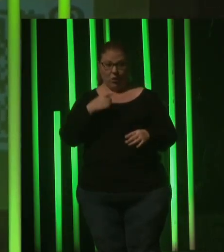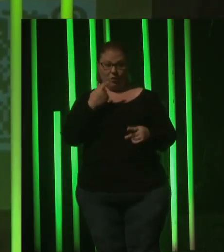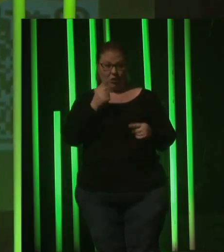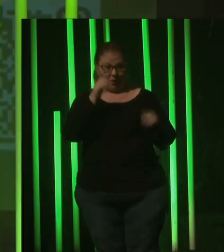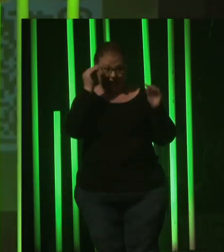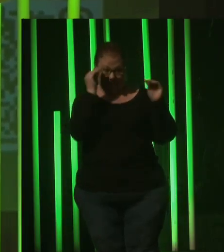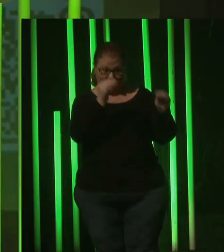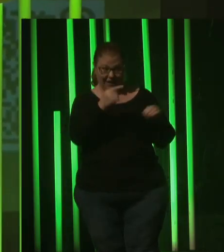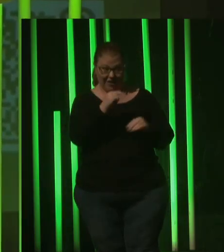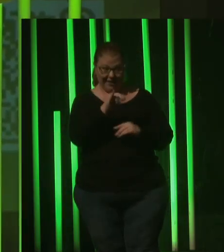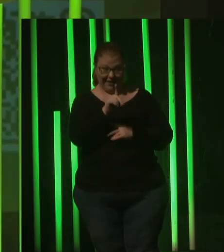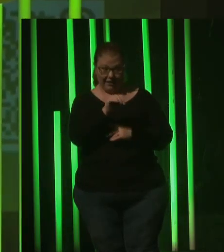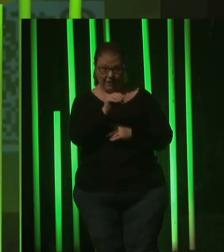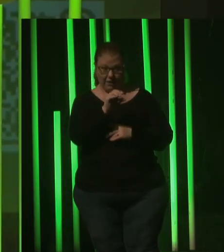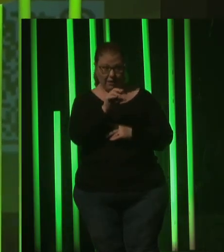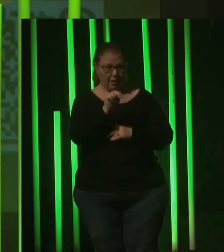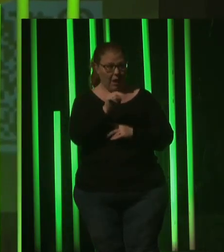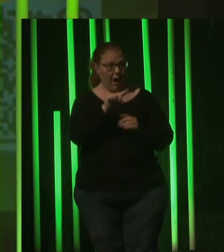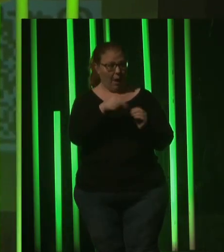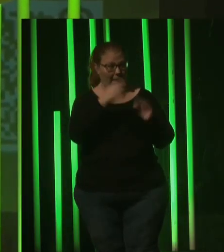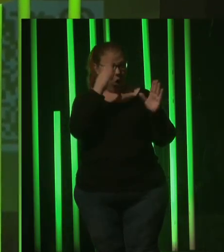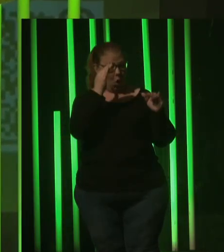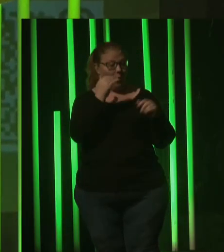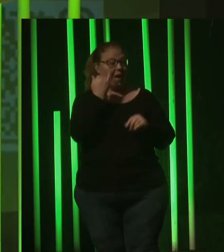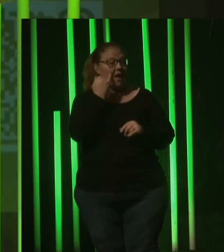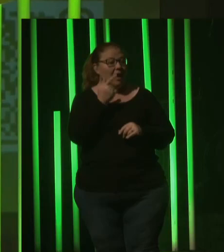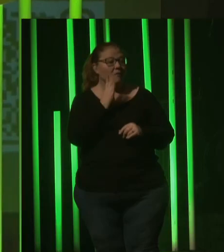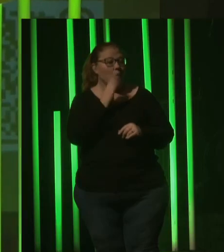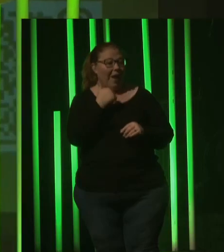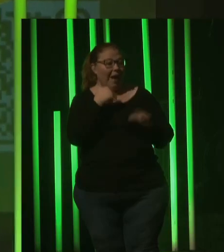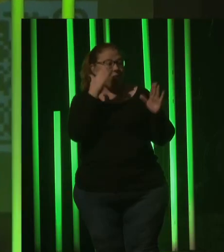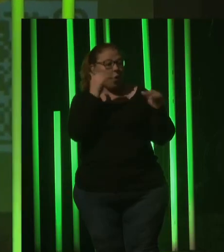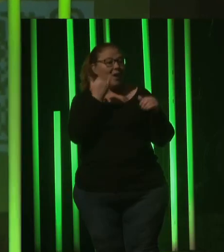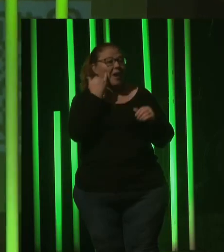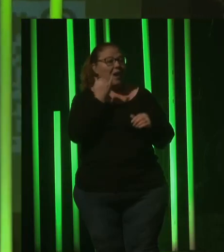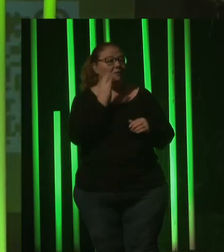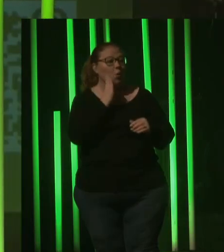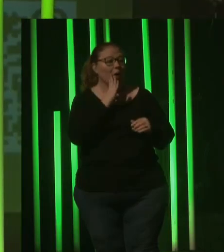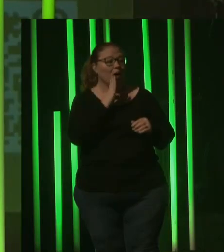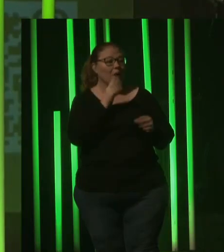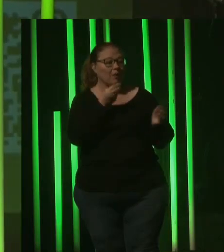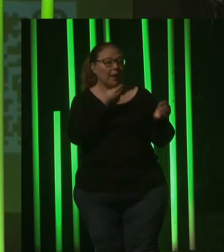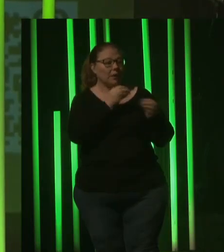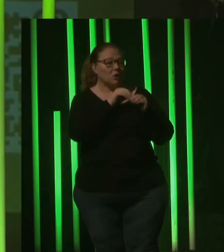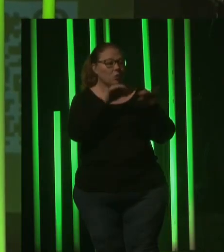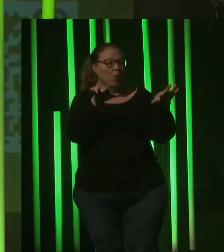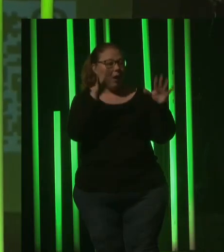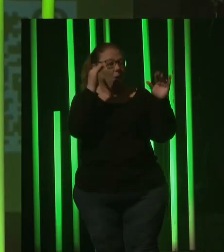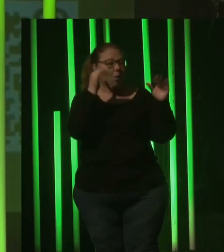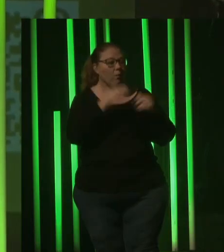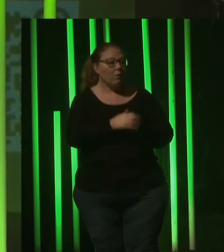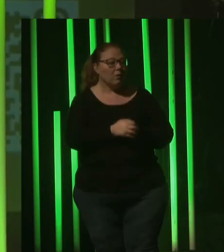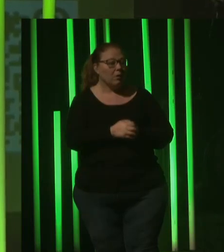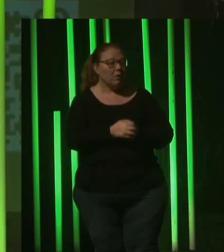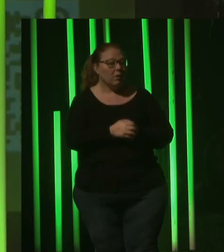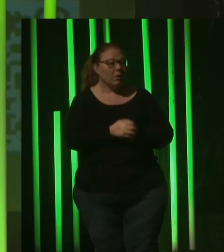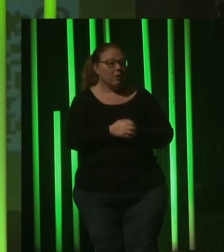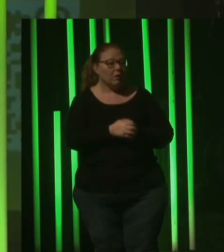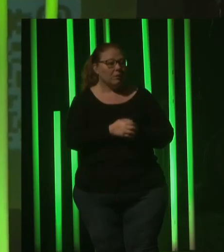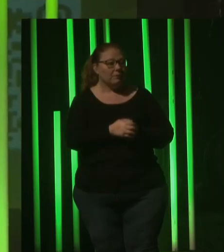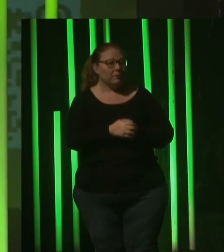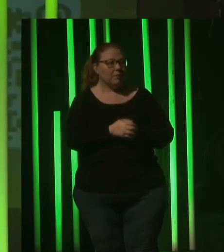teach Gideon about hope is that if you're going to have hope, or if you're going to be an ambassador of hope, you're